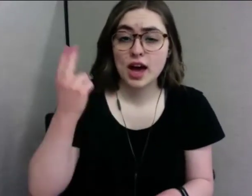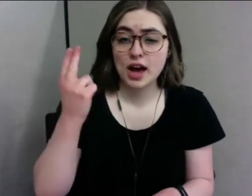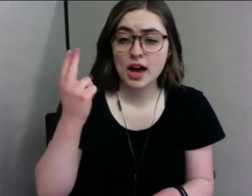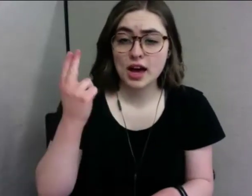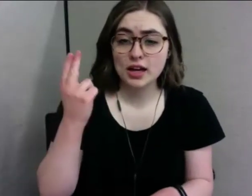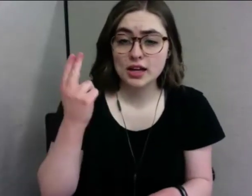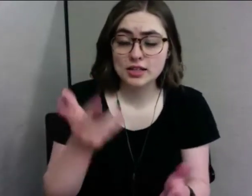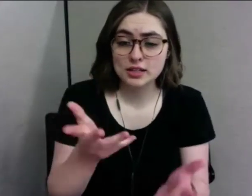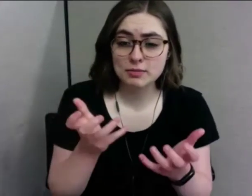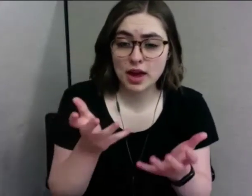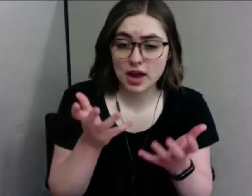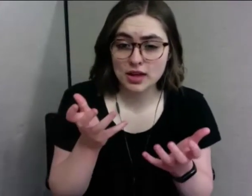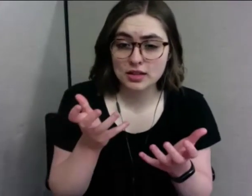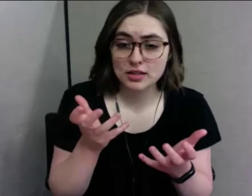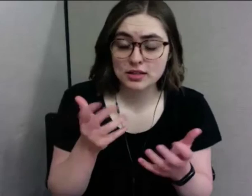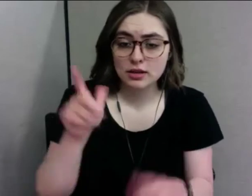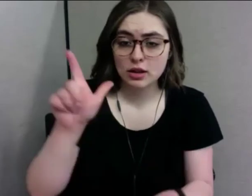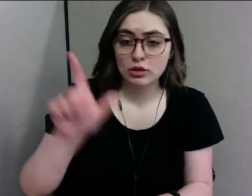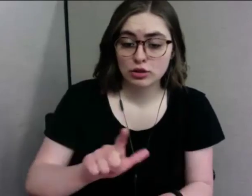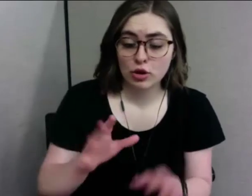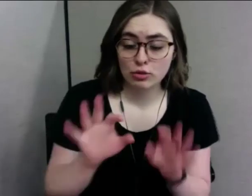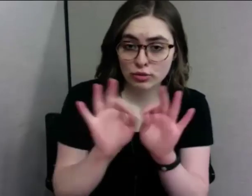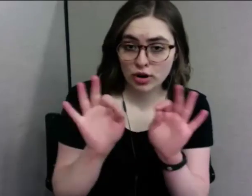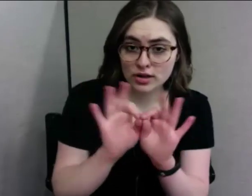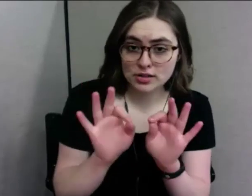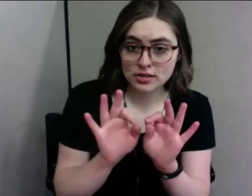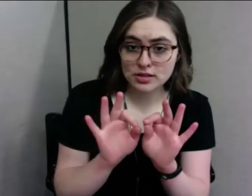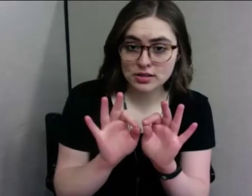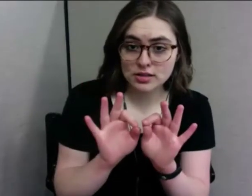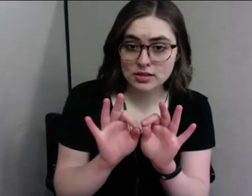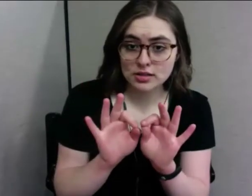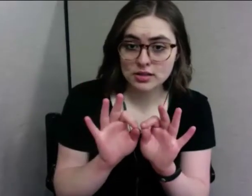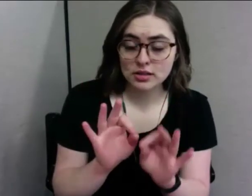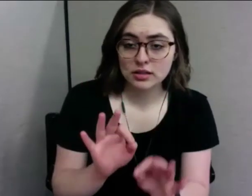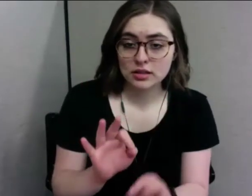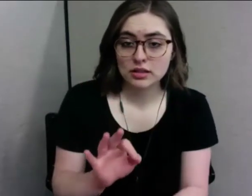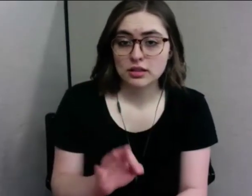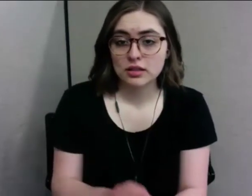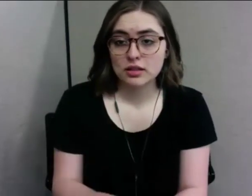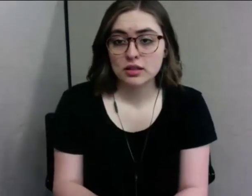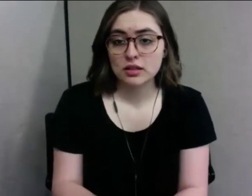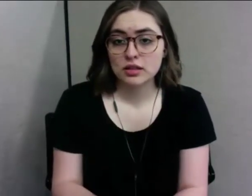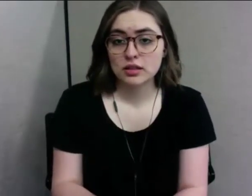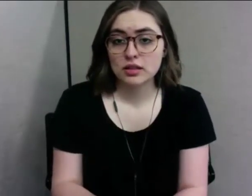the demand and the higher the supply, the lower the price.